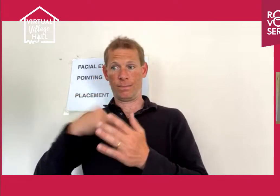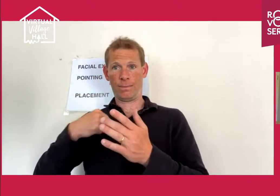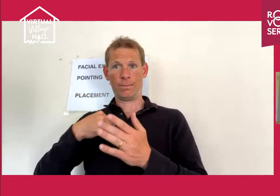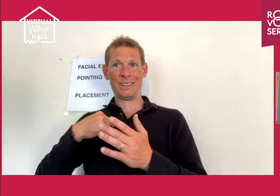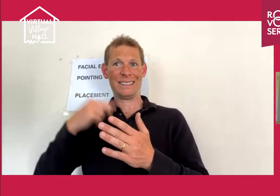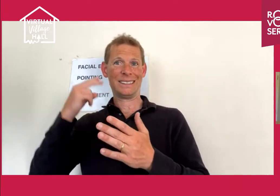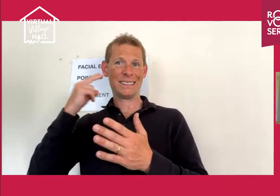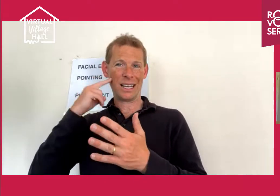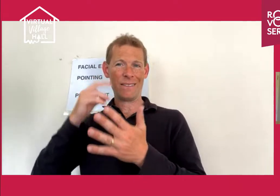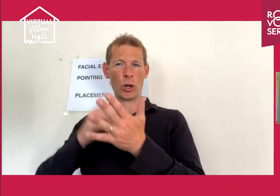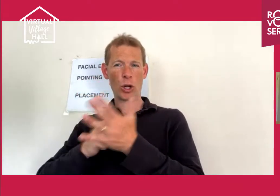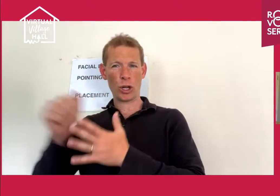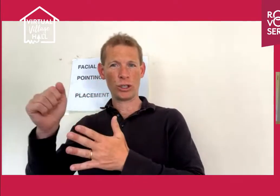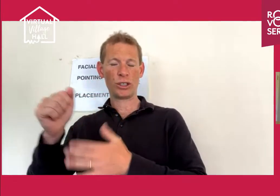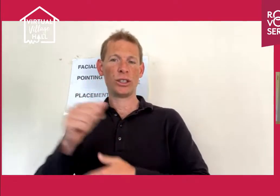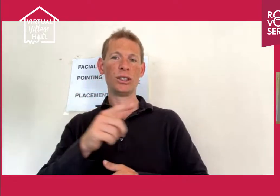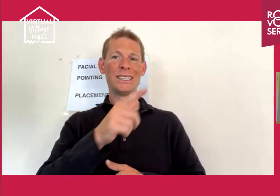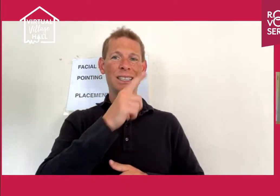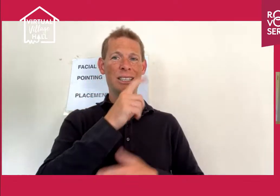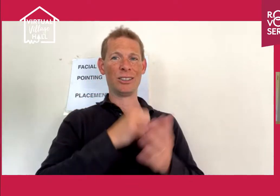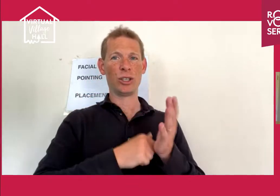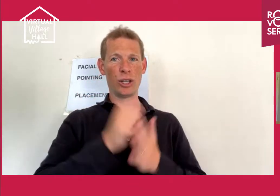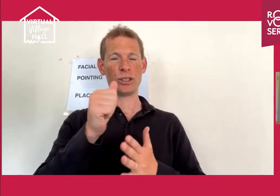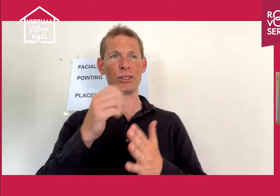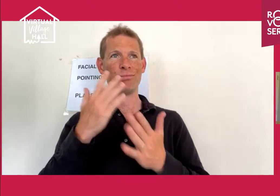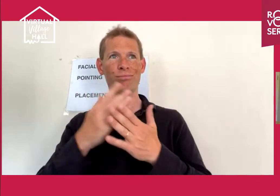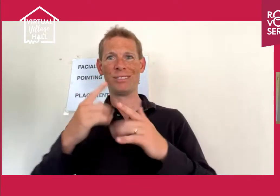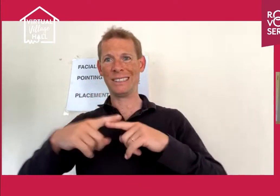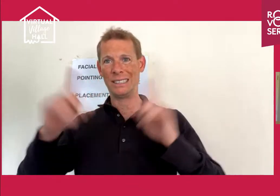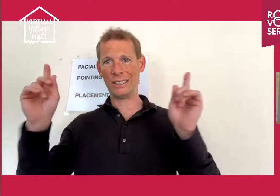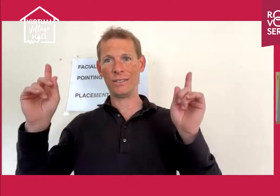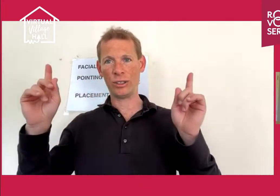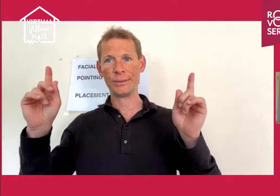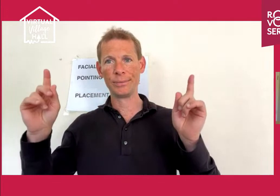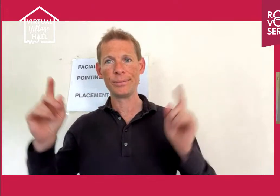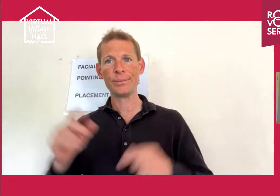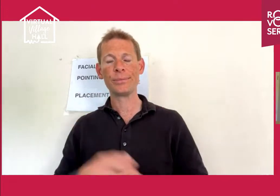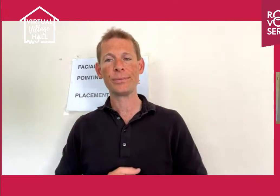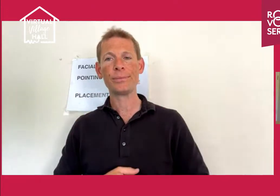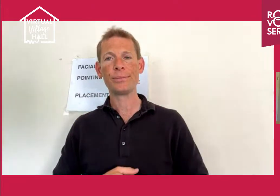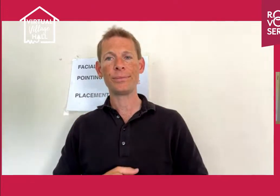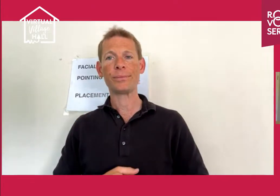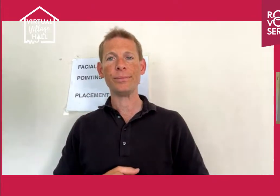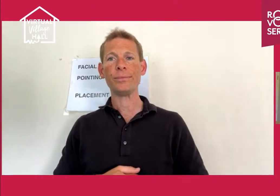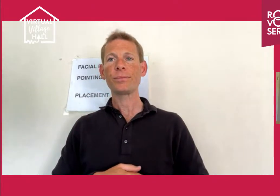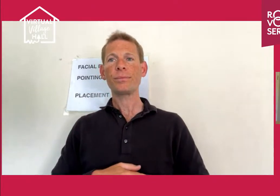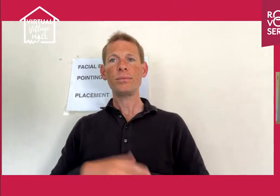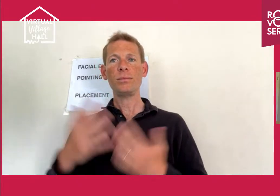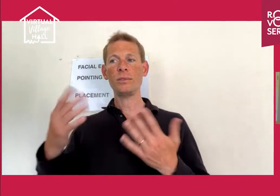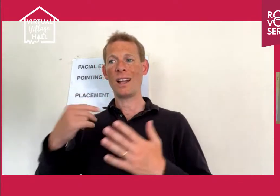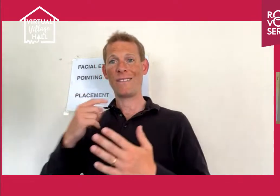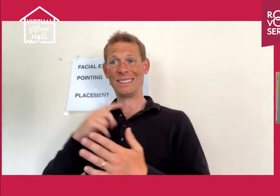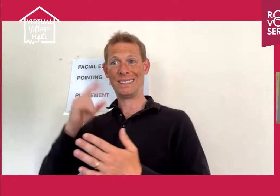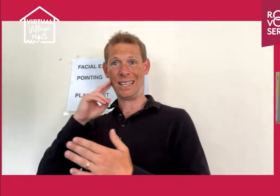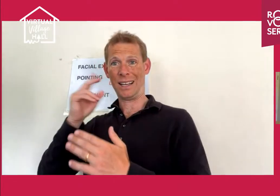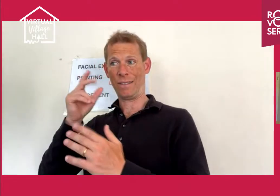So in our culture, deaf culture, it's quite different from hearing culture.